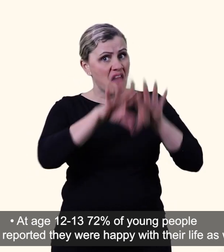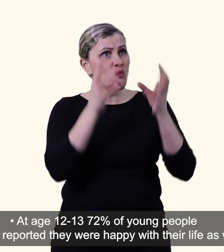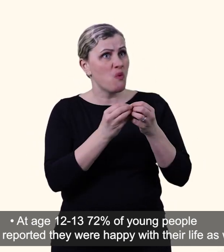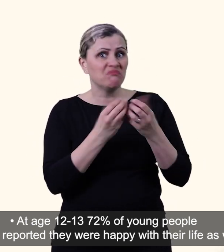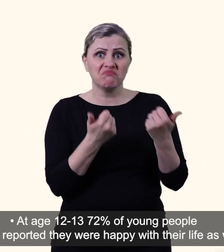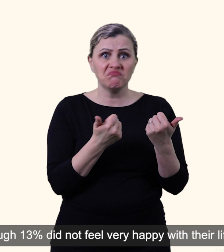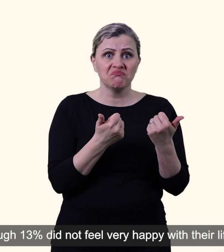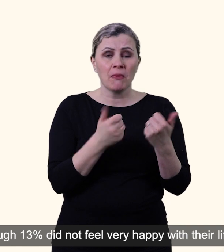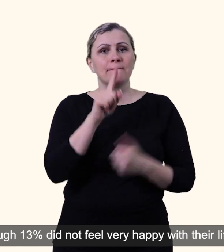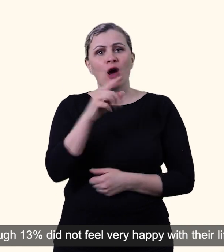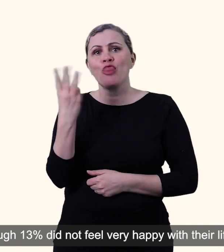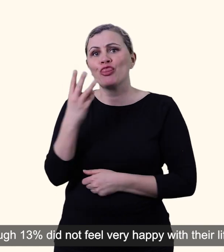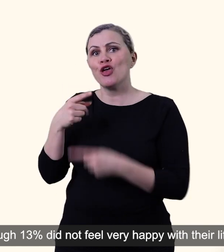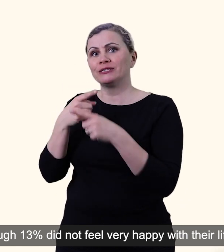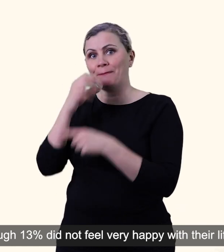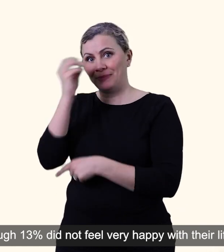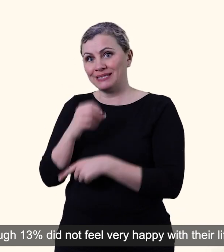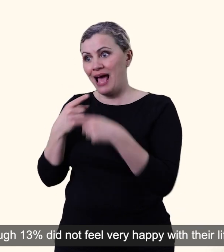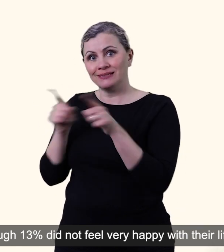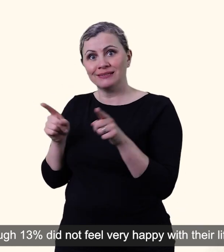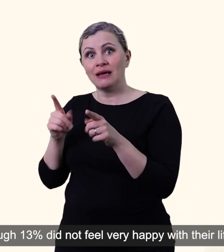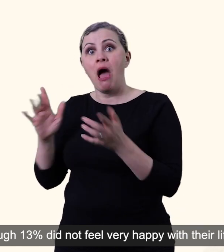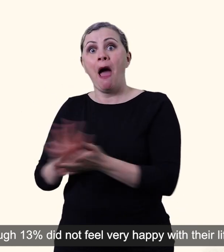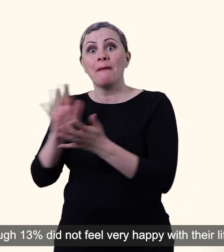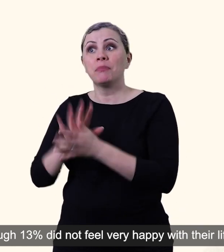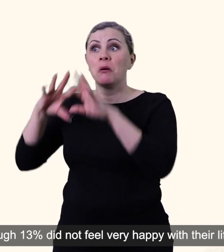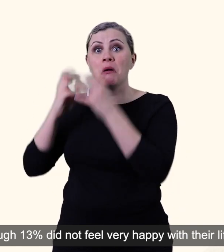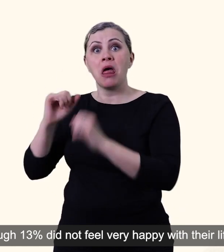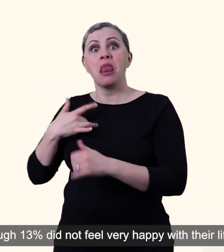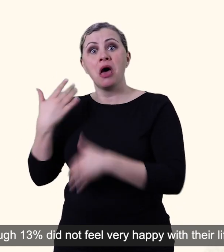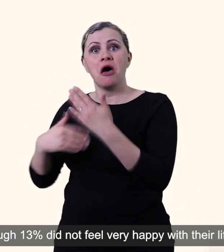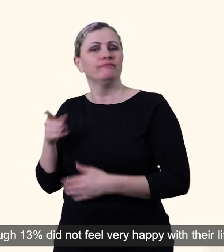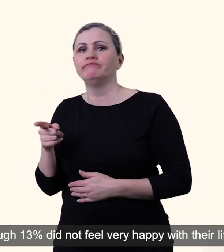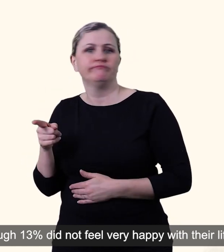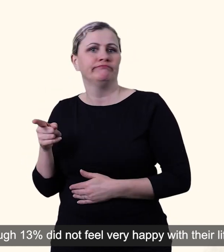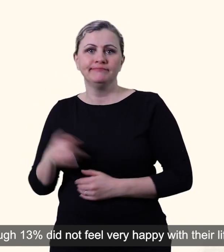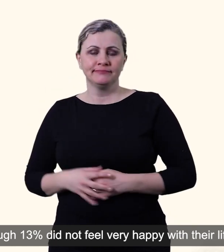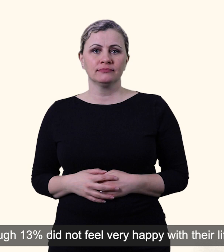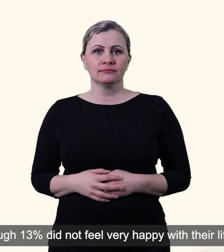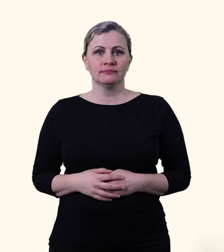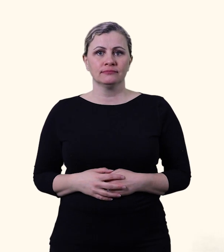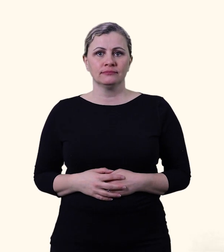whole, although 13% did not feel very happy with their life.